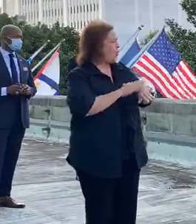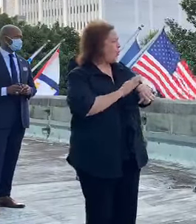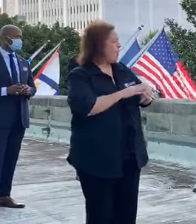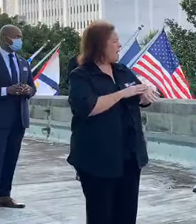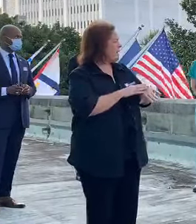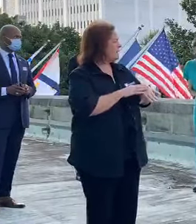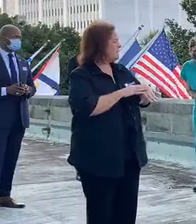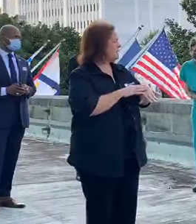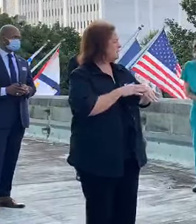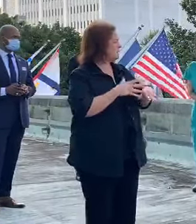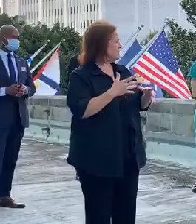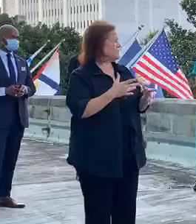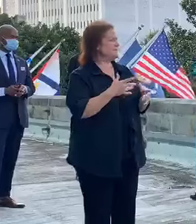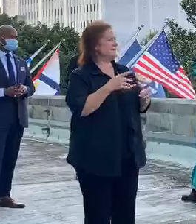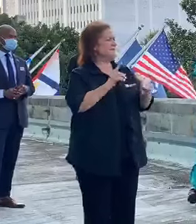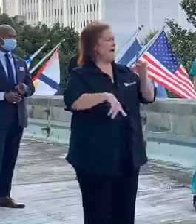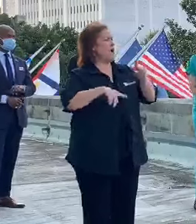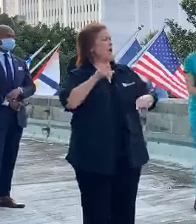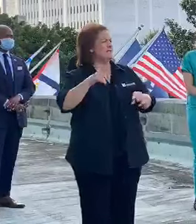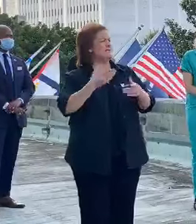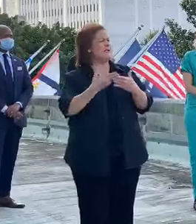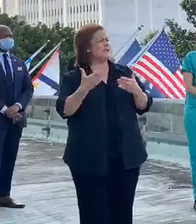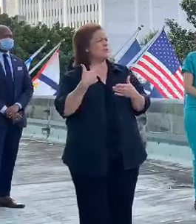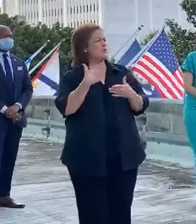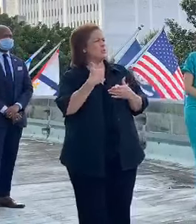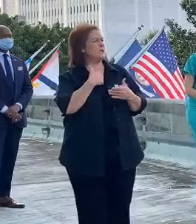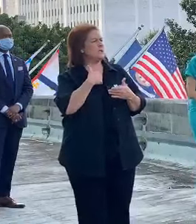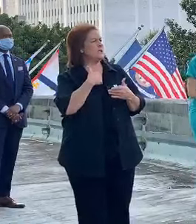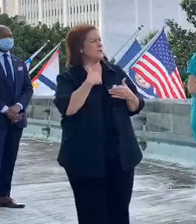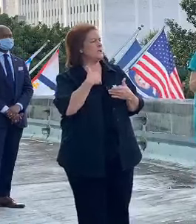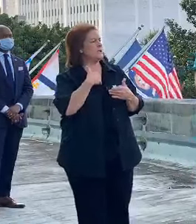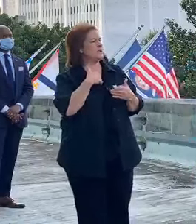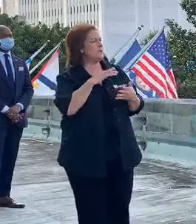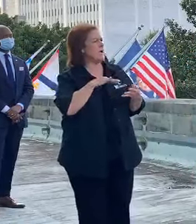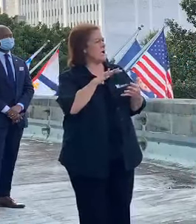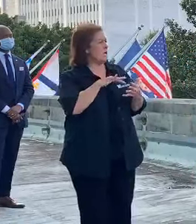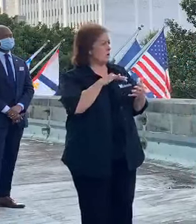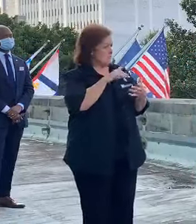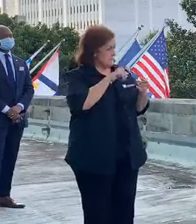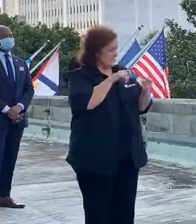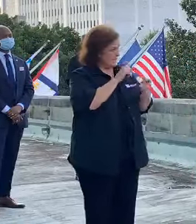the dashboards and various things we look at to know if we're trending up or down. Right.